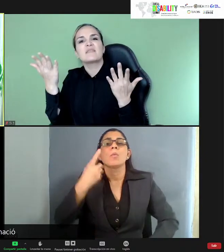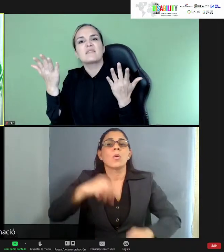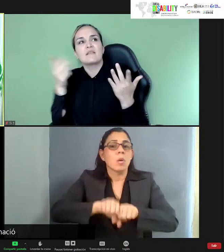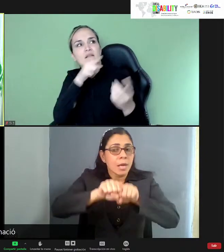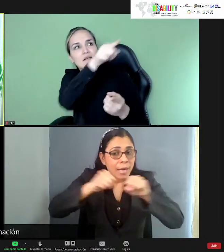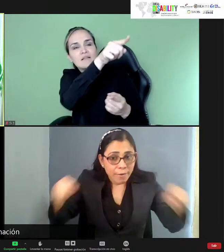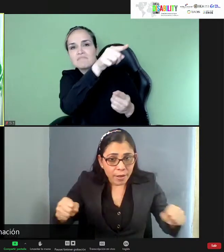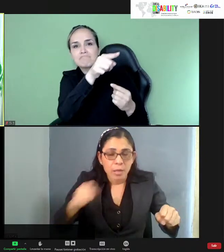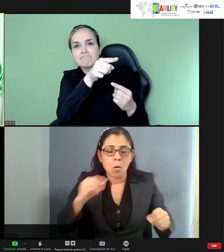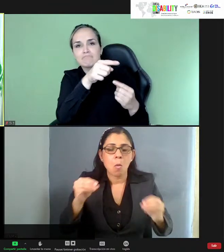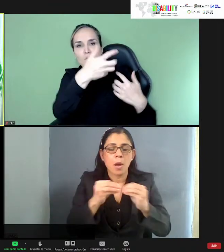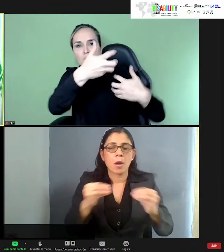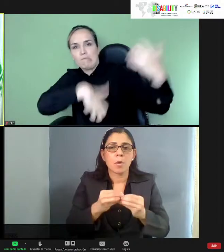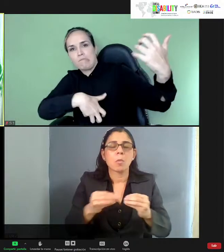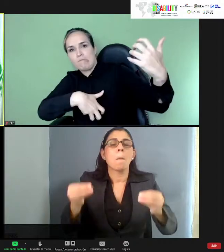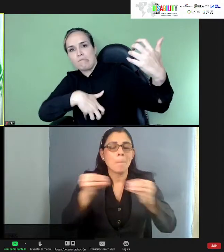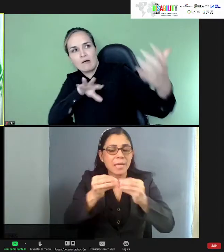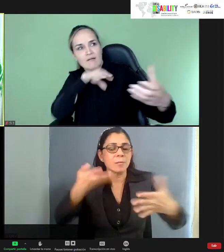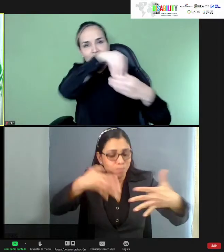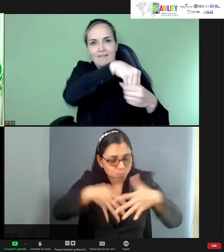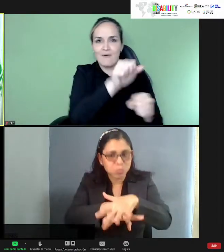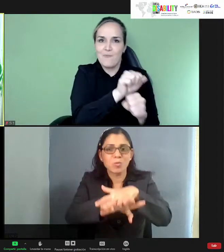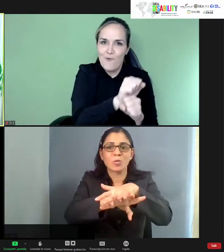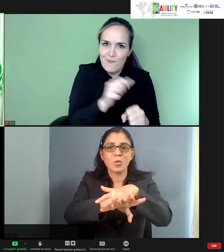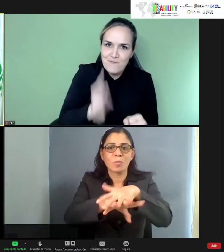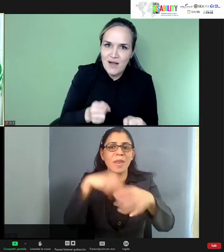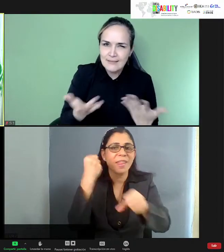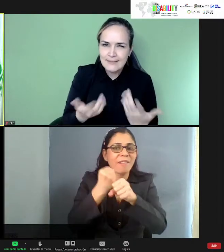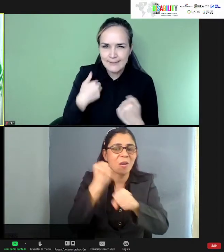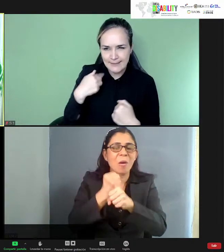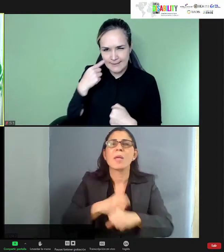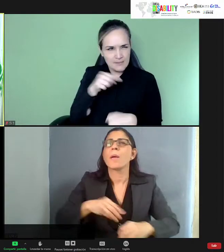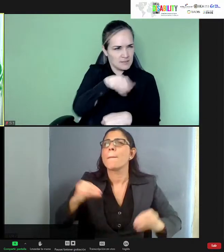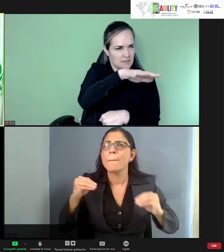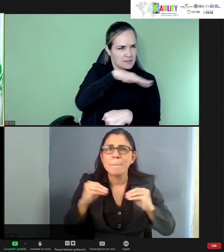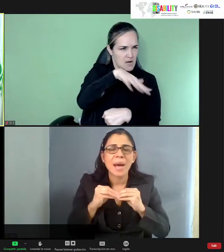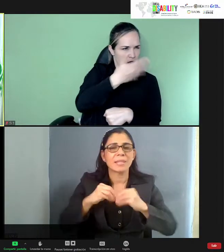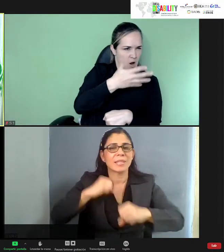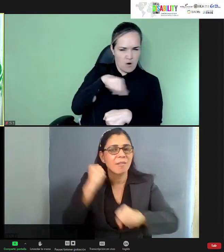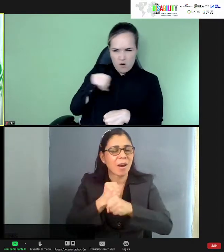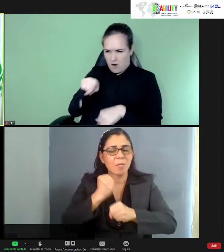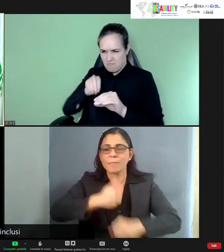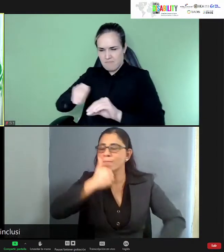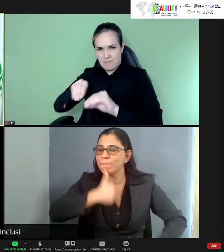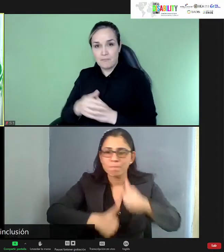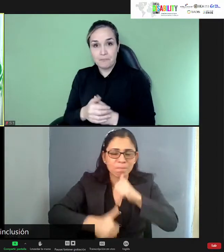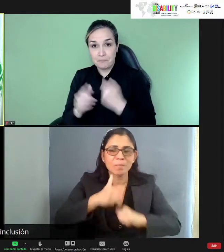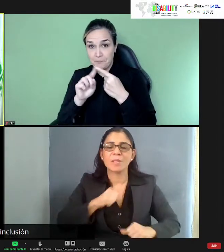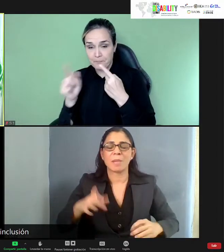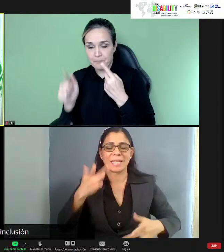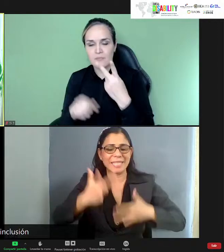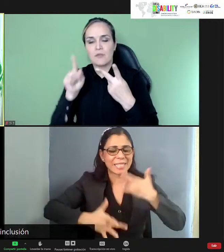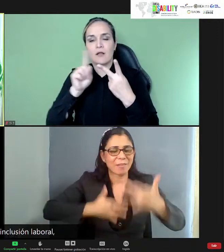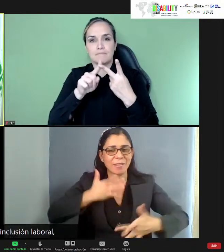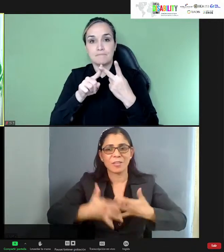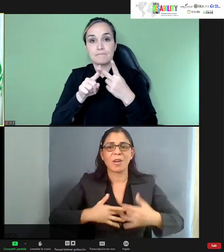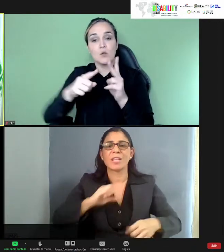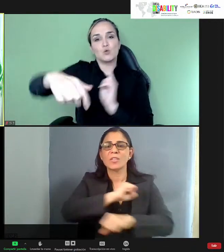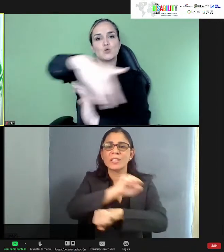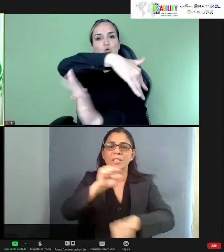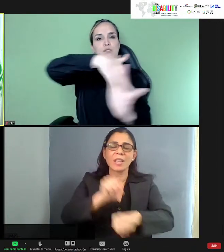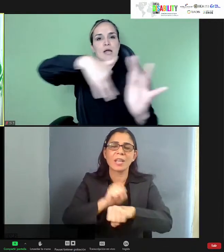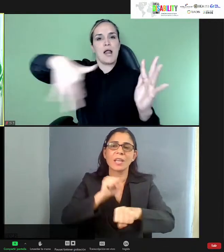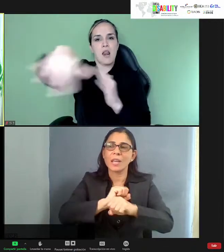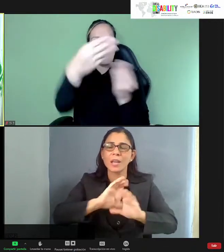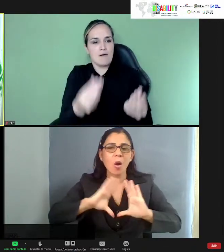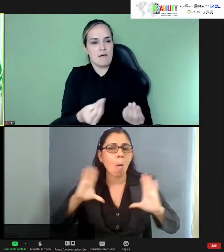course and this can work on work inclusion so because in